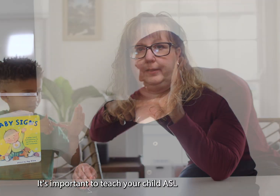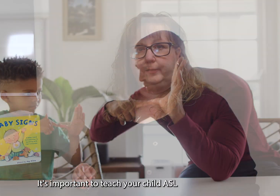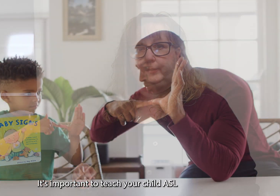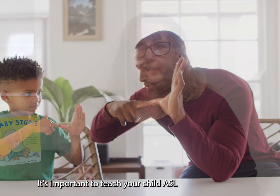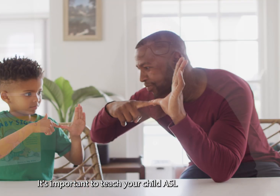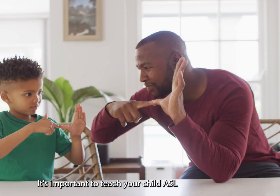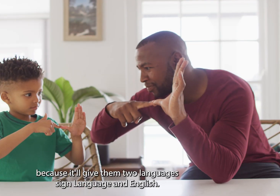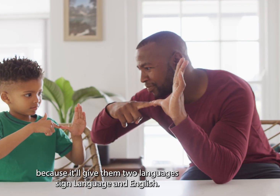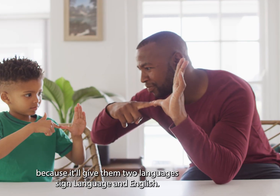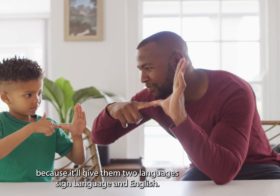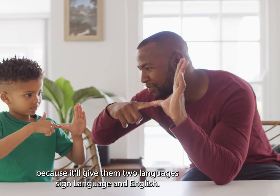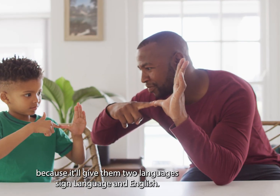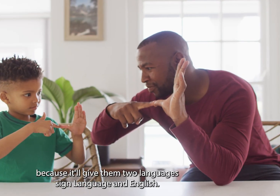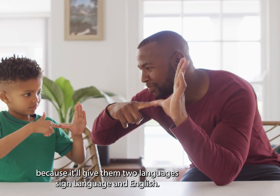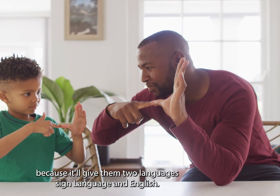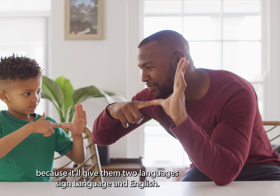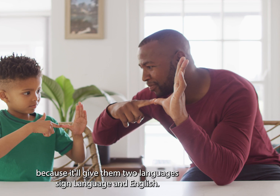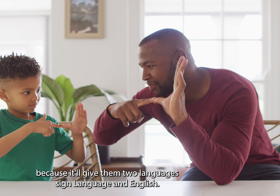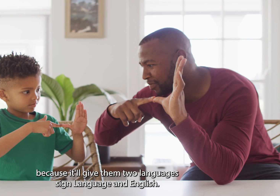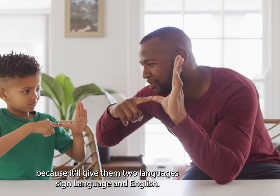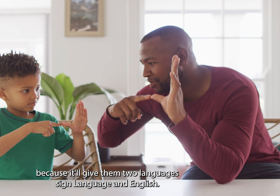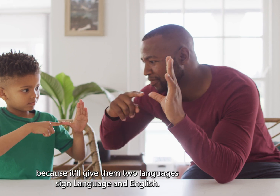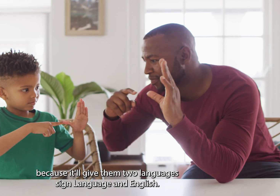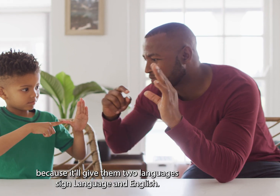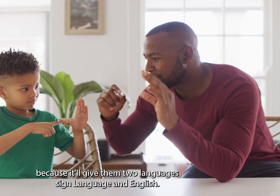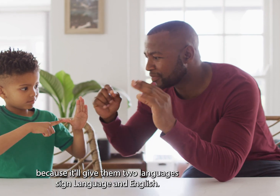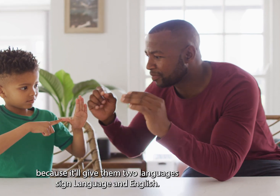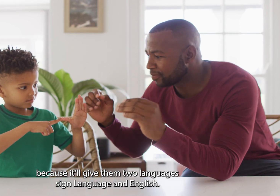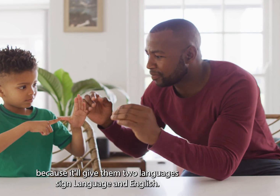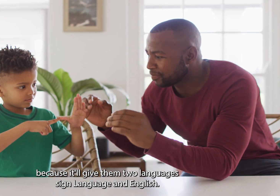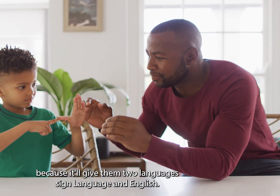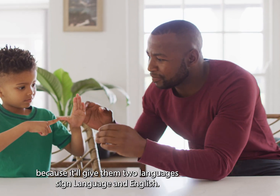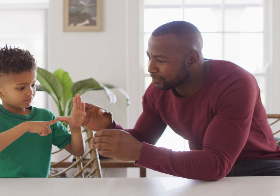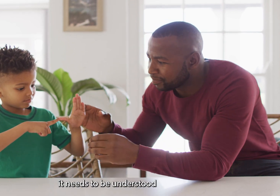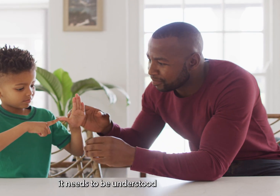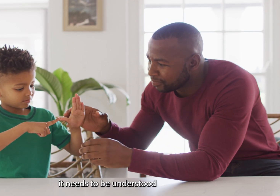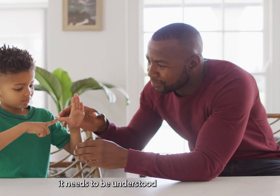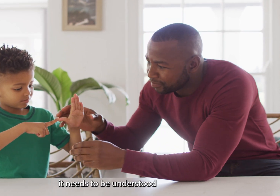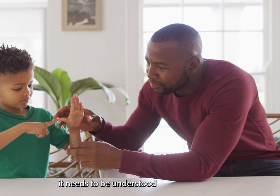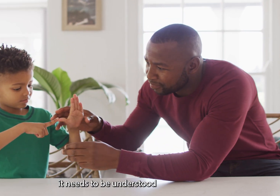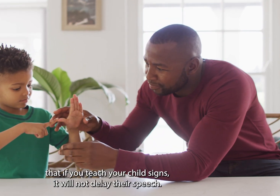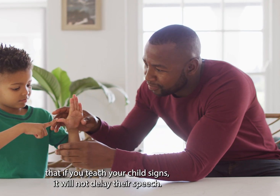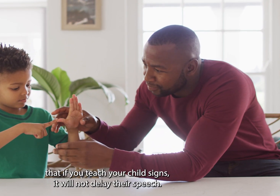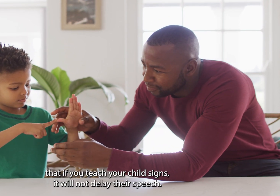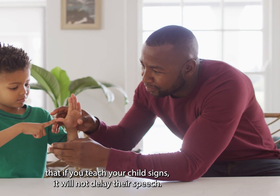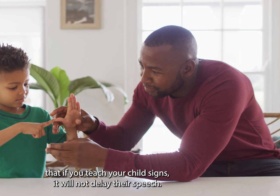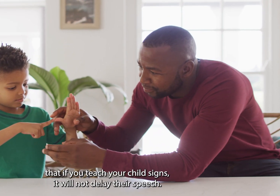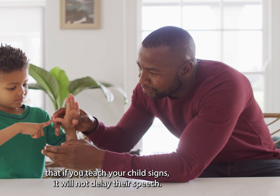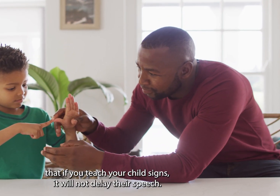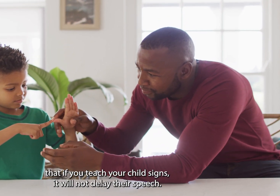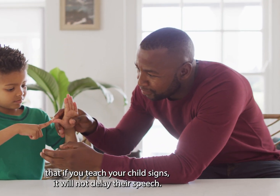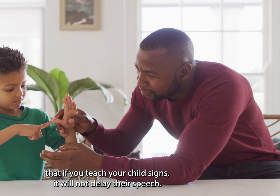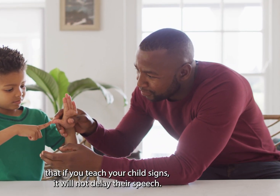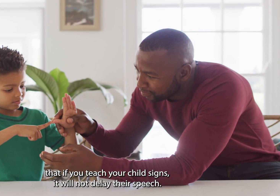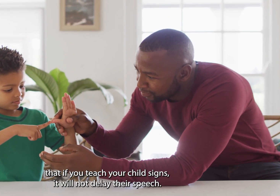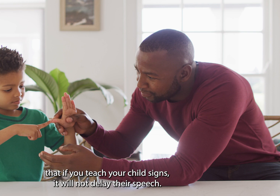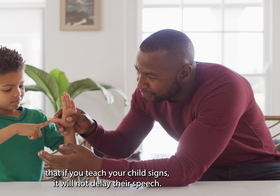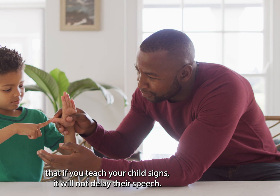ASL because it'll give them two languages, sign language and English. It needs to be understood that if you teach your child signs, it will